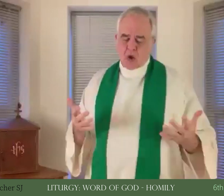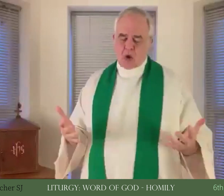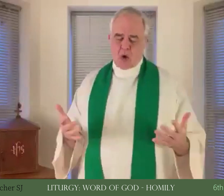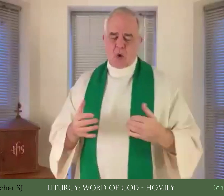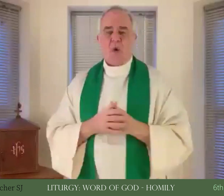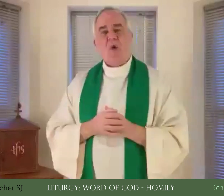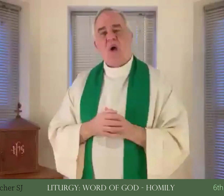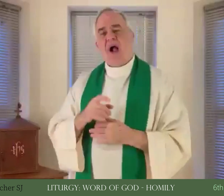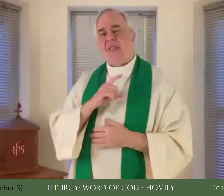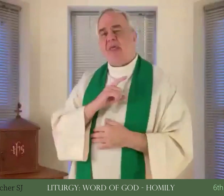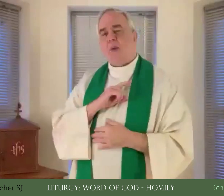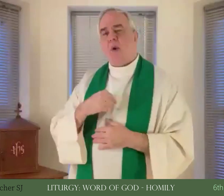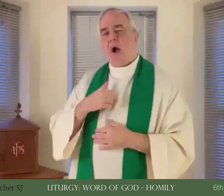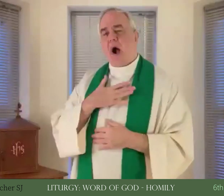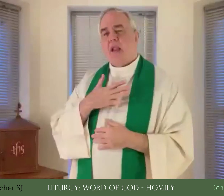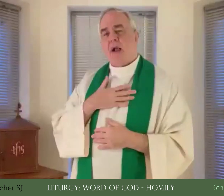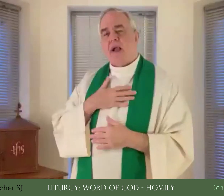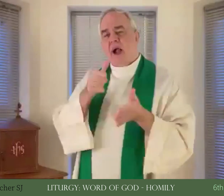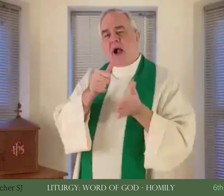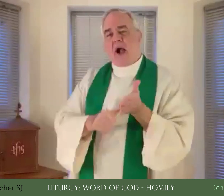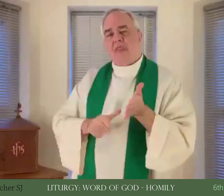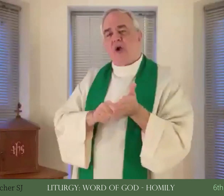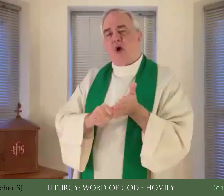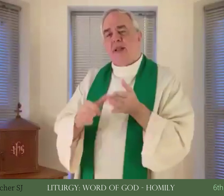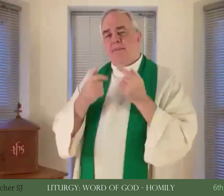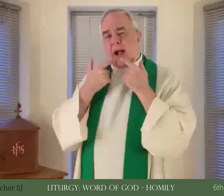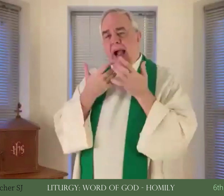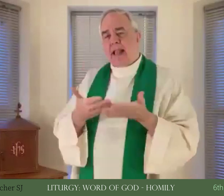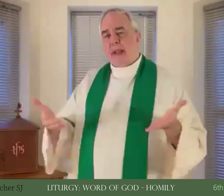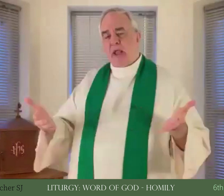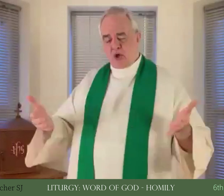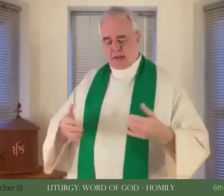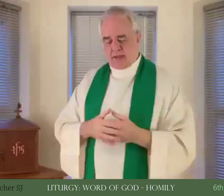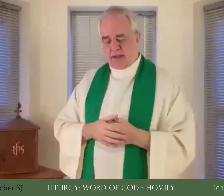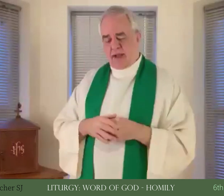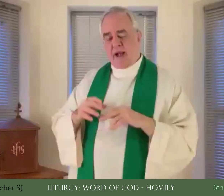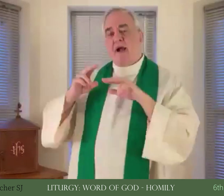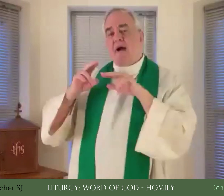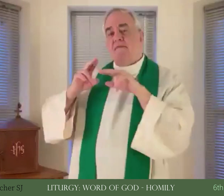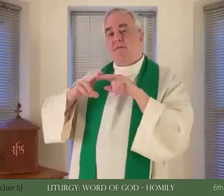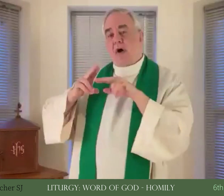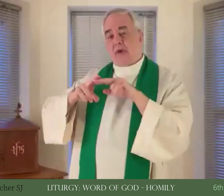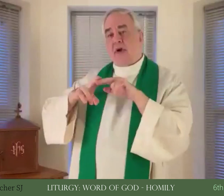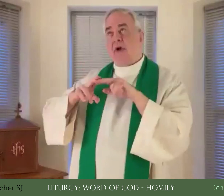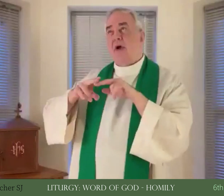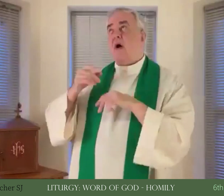So that's what I like, the gospel exclamation. Father